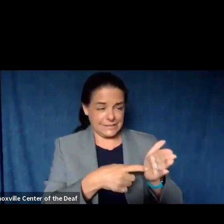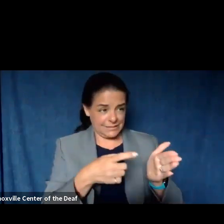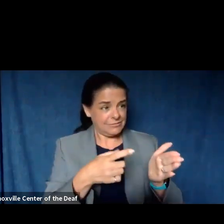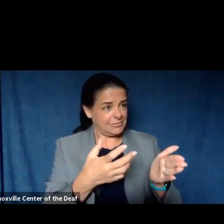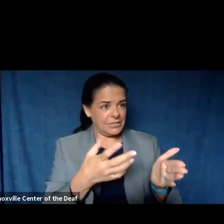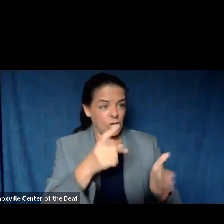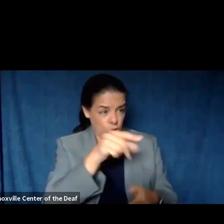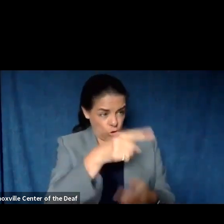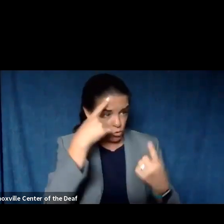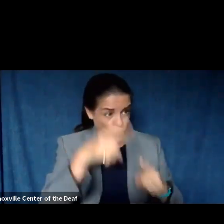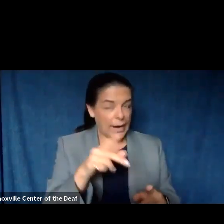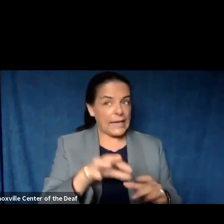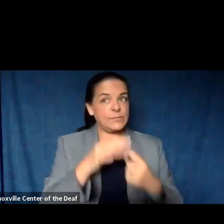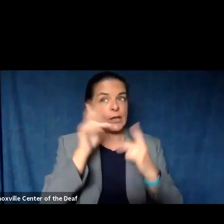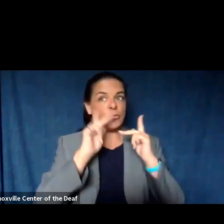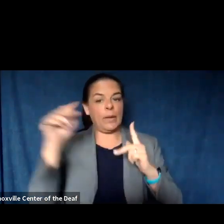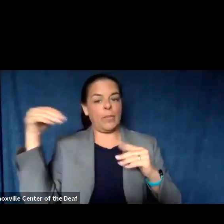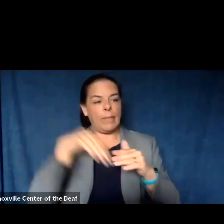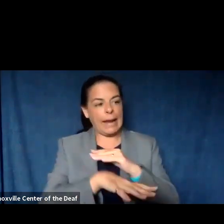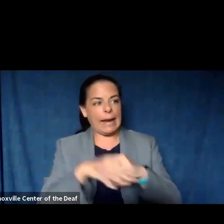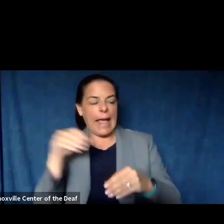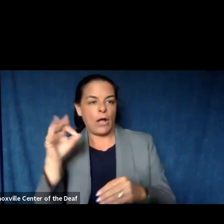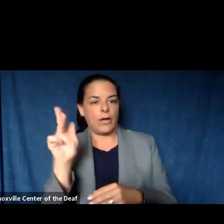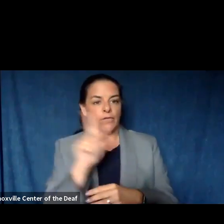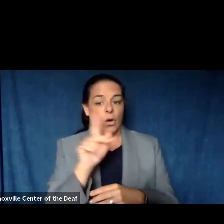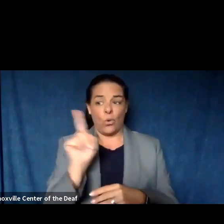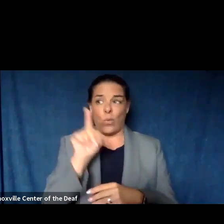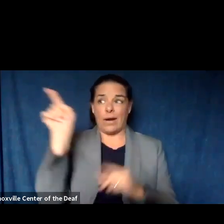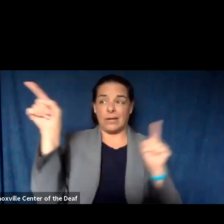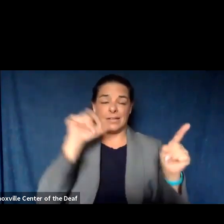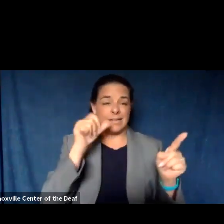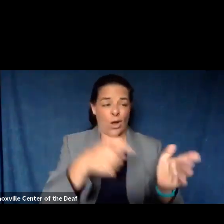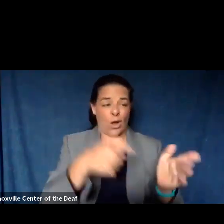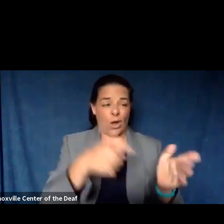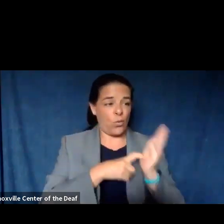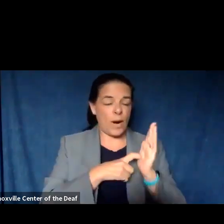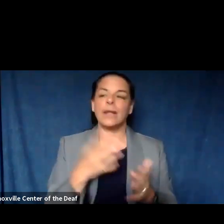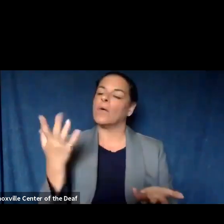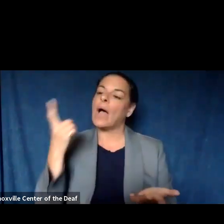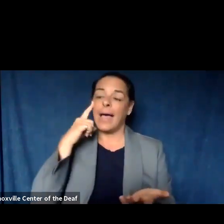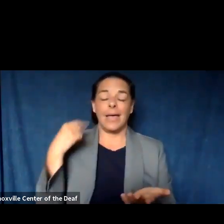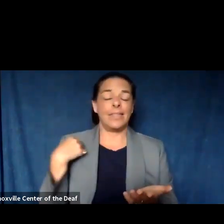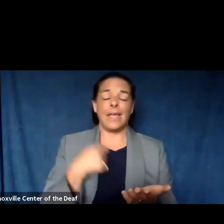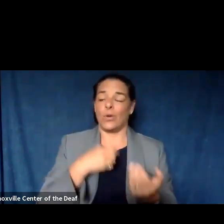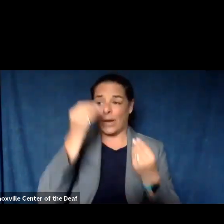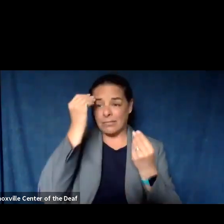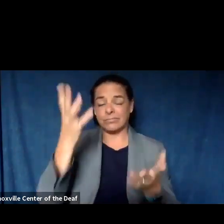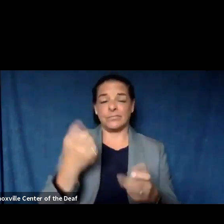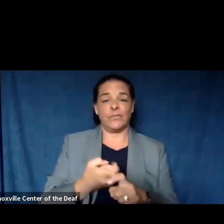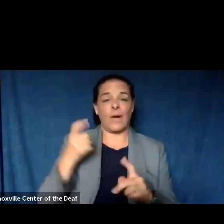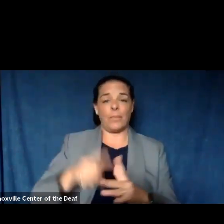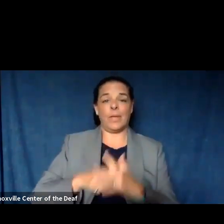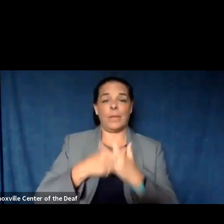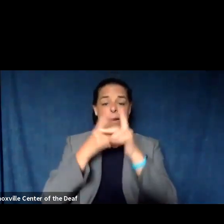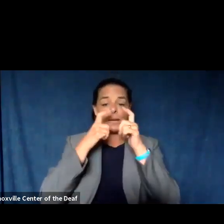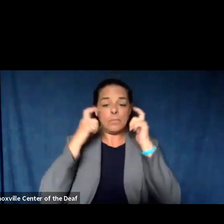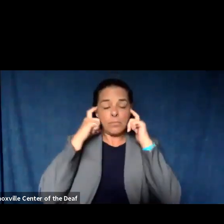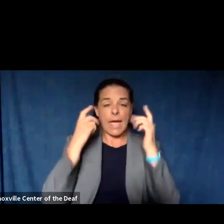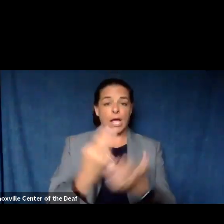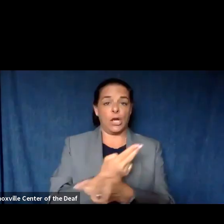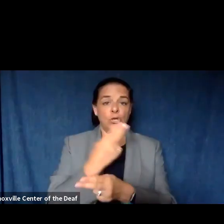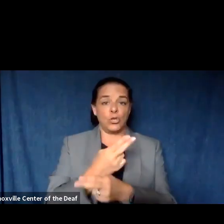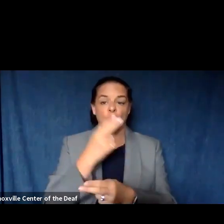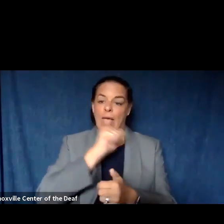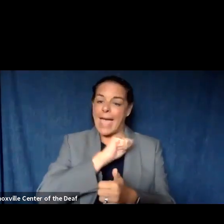and out of Knox County from areas where mask use is not mandated? Well, I mean, I think our message from the beginning has been that mask use and all of the 5